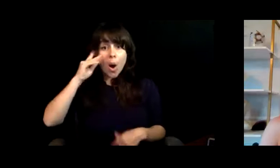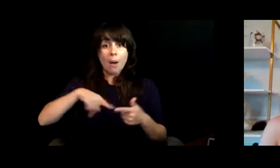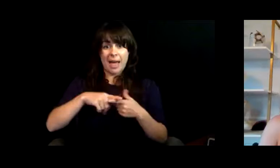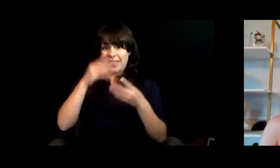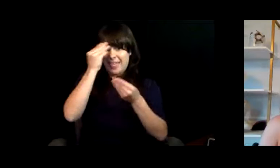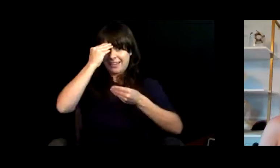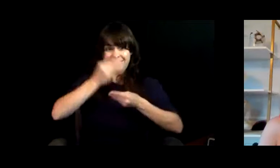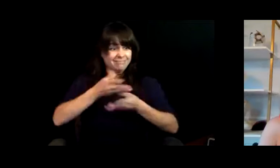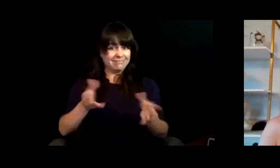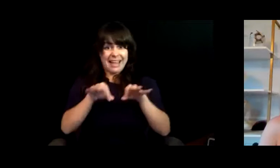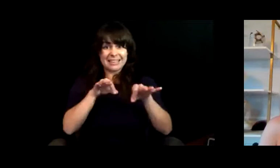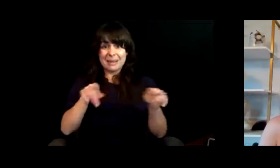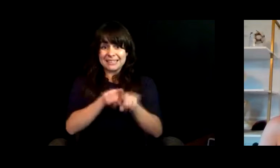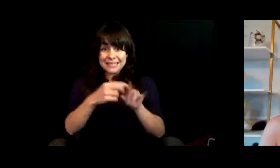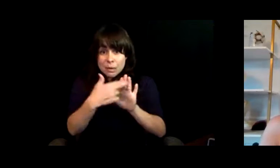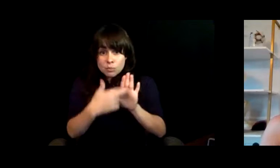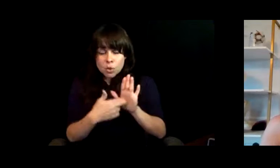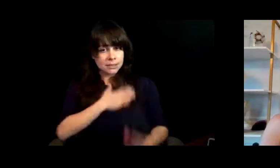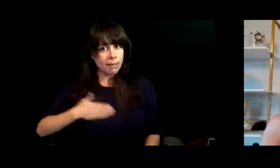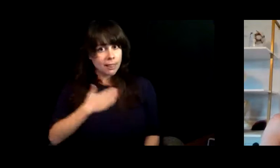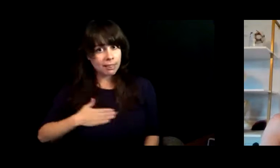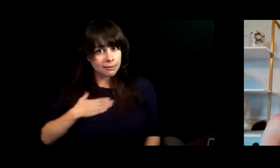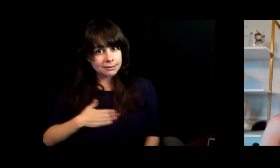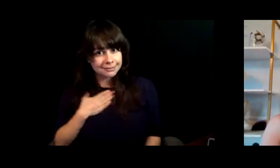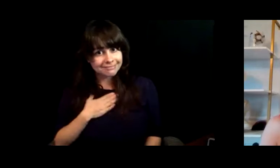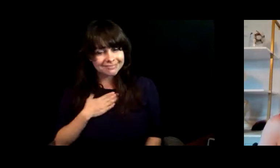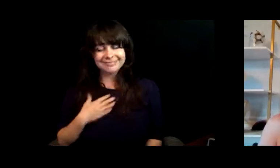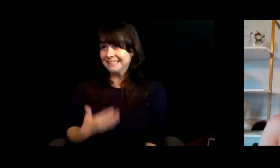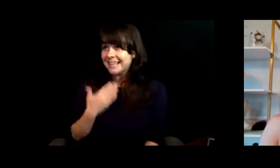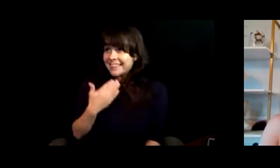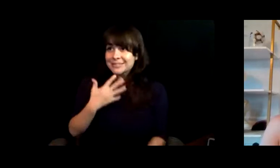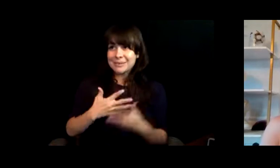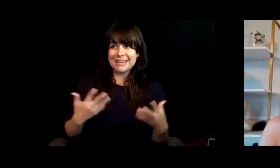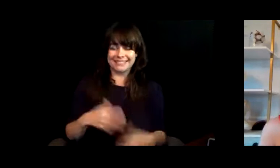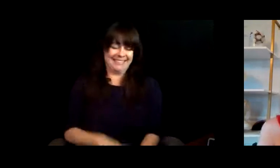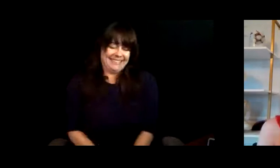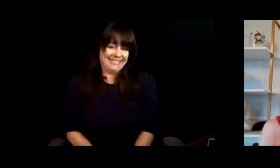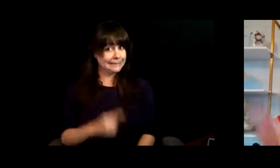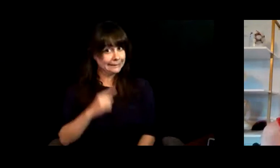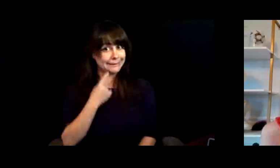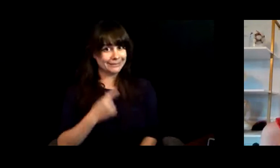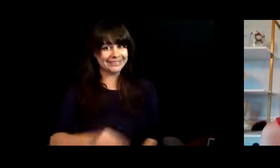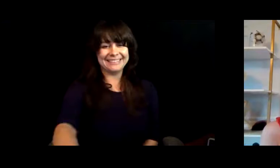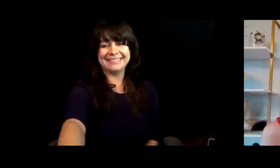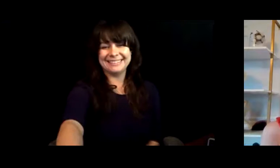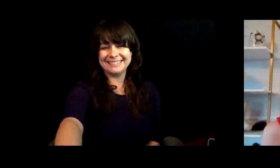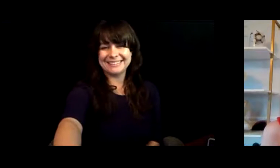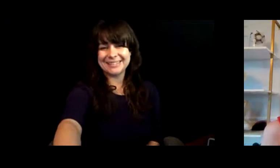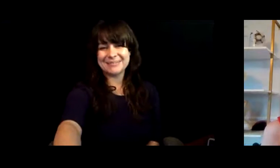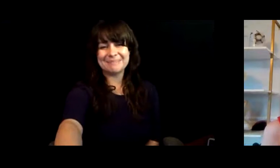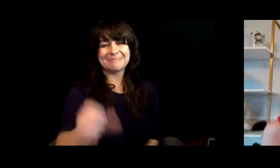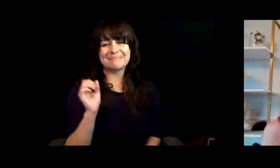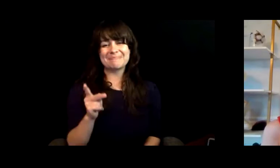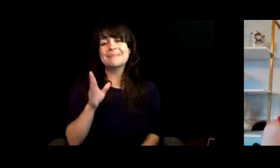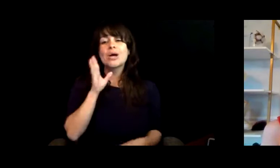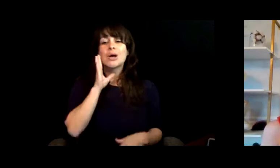so. Thanks right. so much. I'm not joking. All right, so we will start getting things turned over to